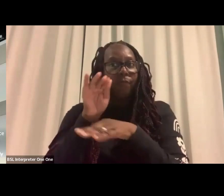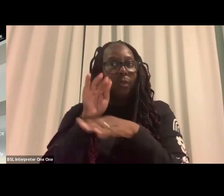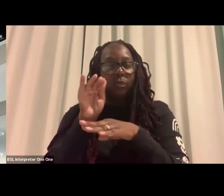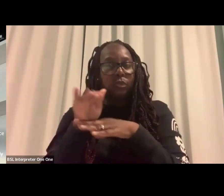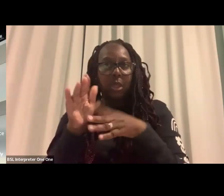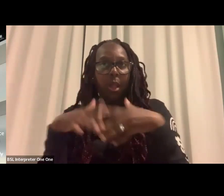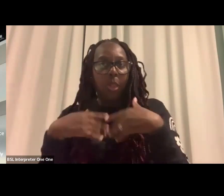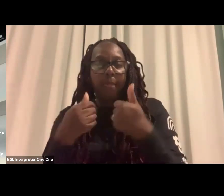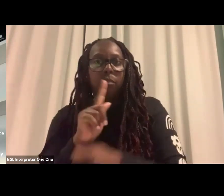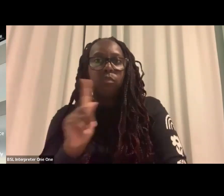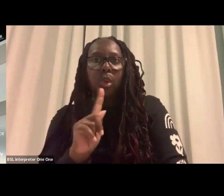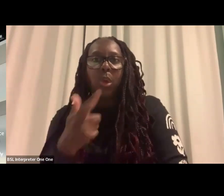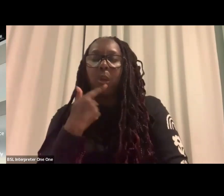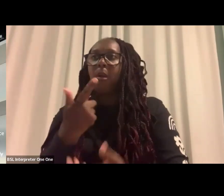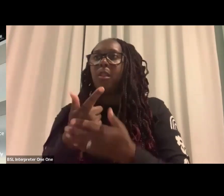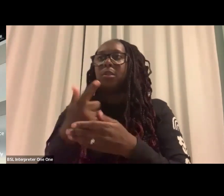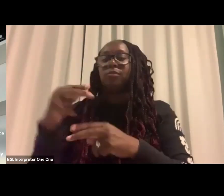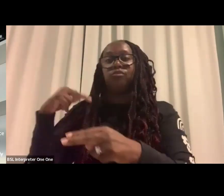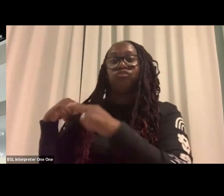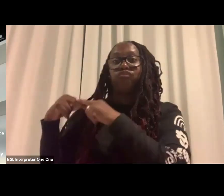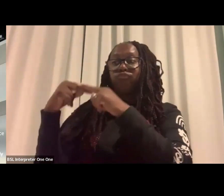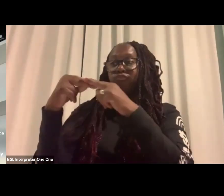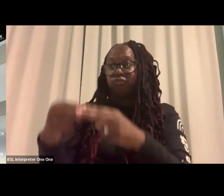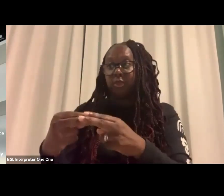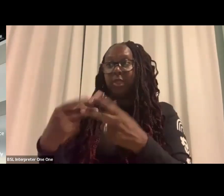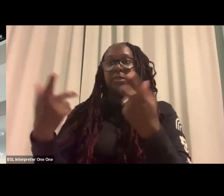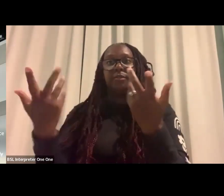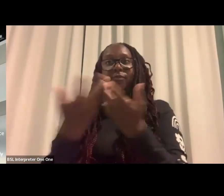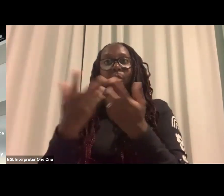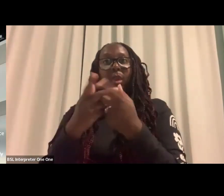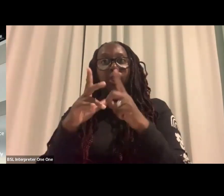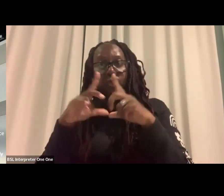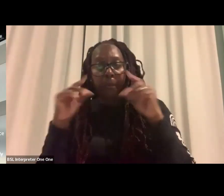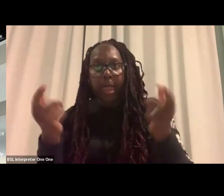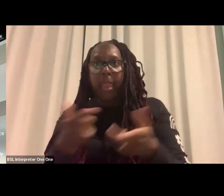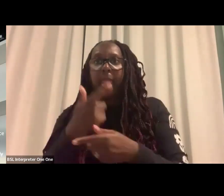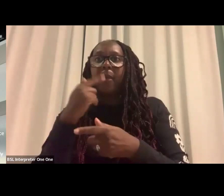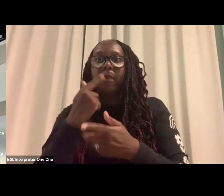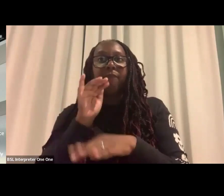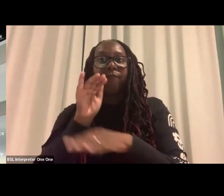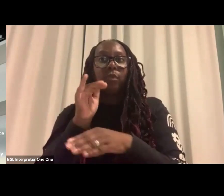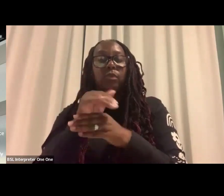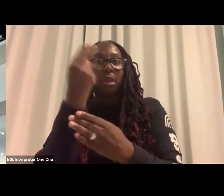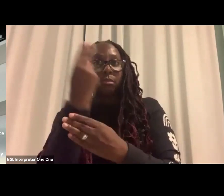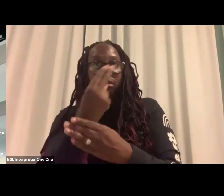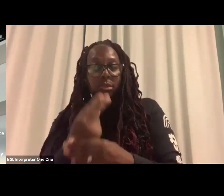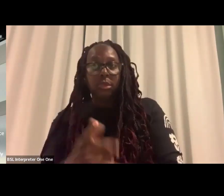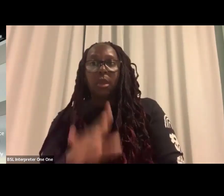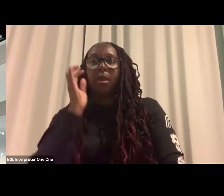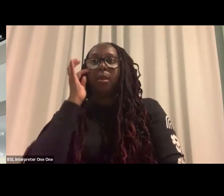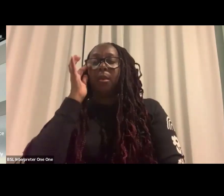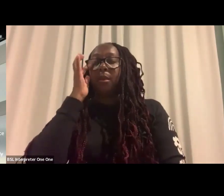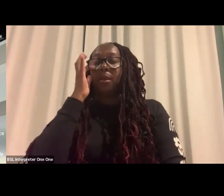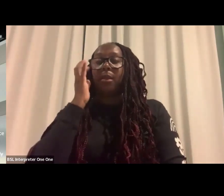future generations. There's some great examples there from Japan, for example, where they work with future design, and they split a group